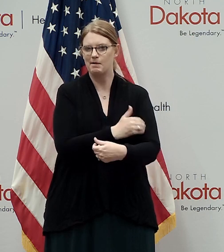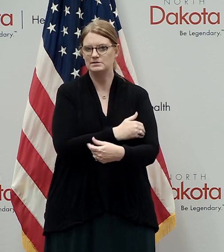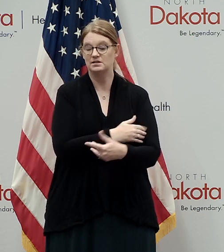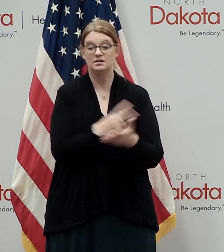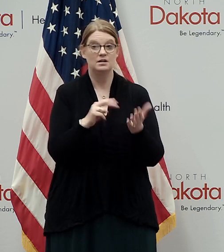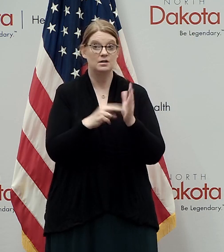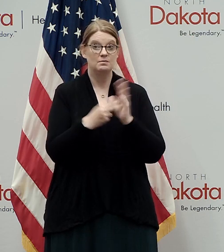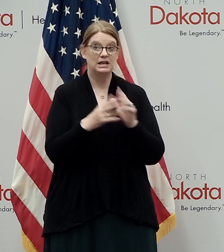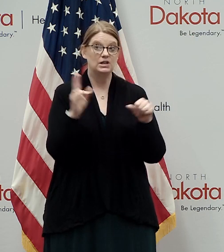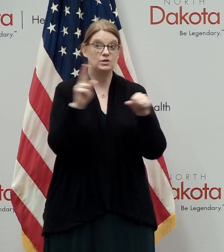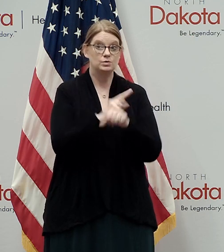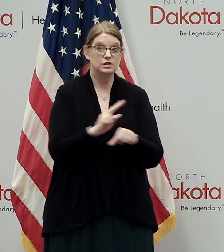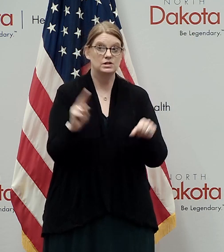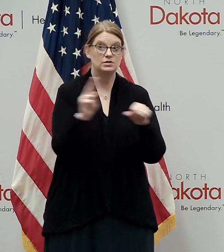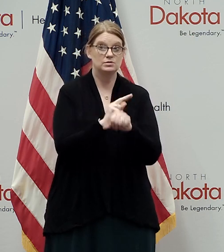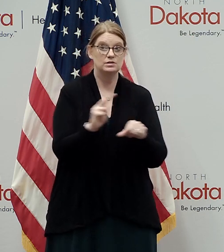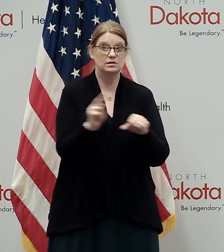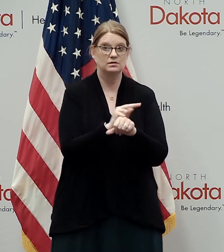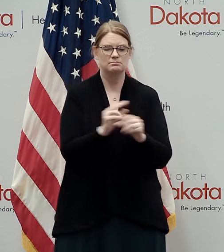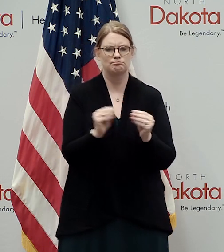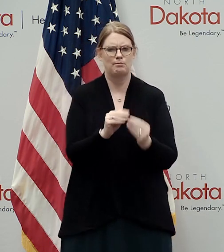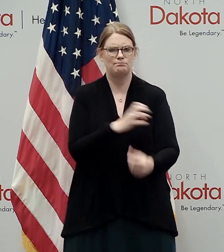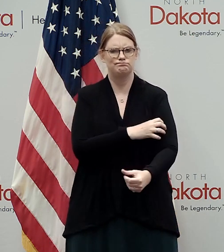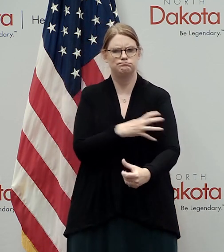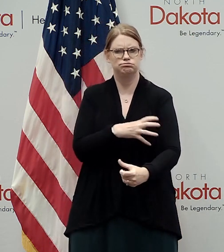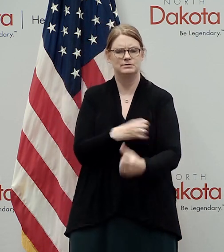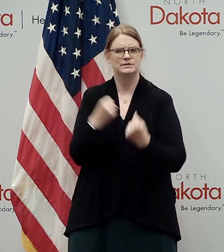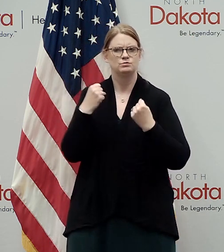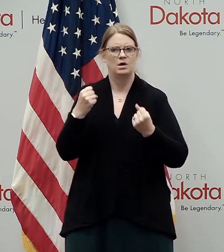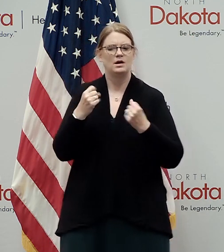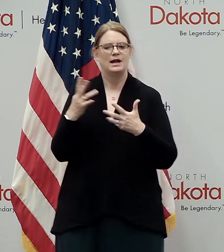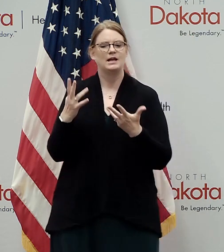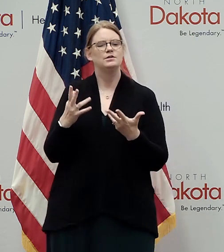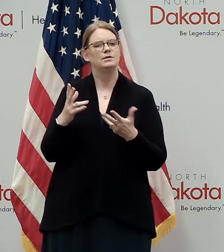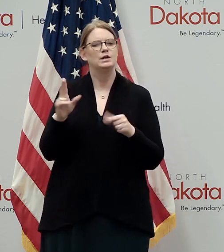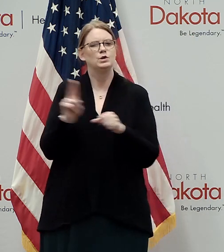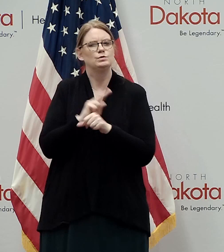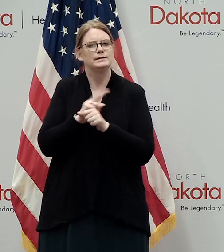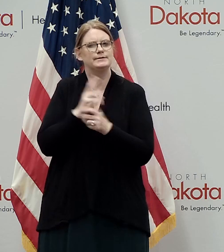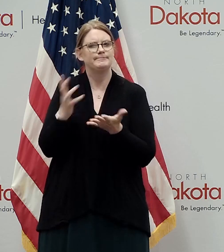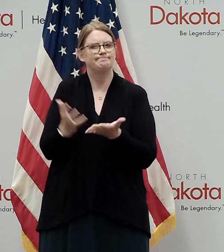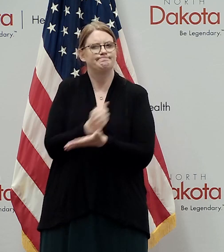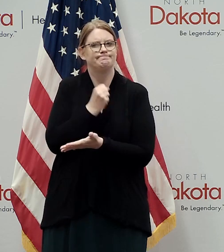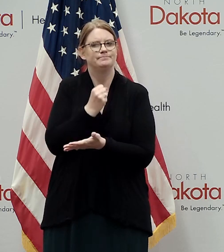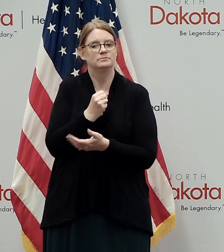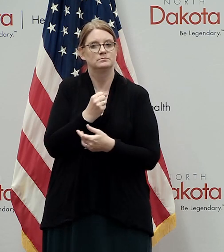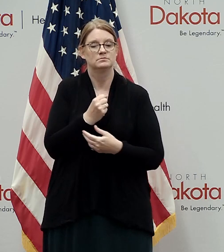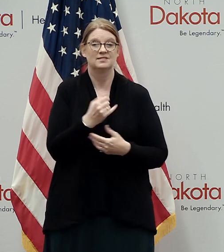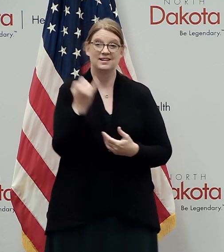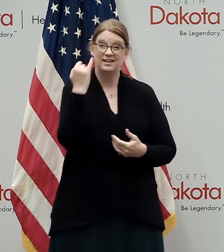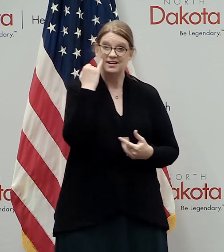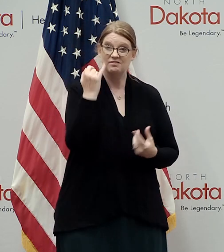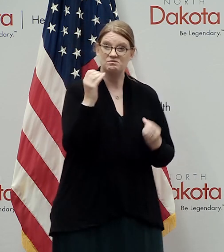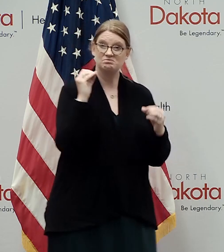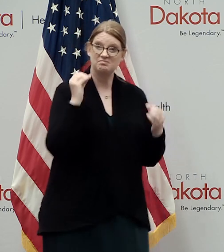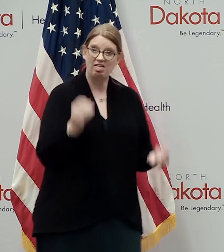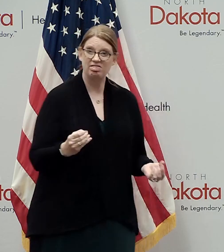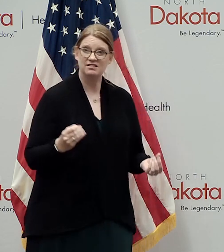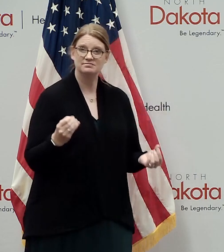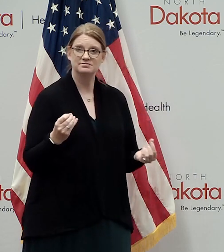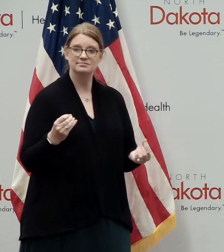it, the stronger it grows, and the more power you have to use it on your behalf. If you do not practice gratefulness,